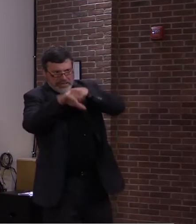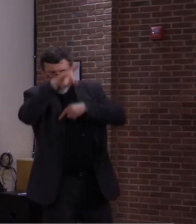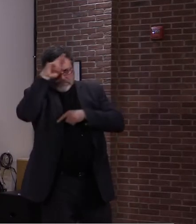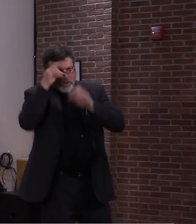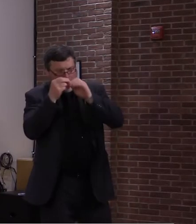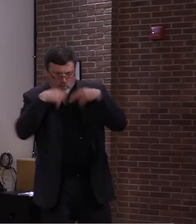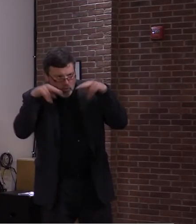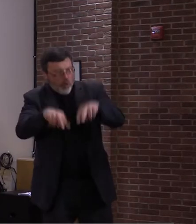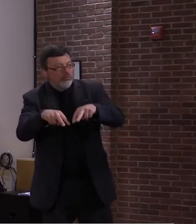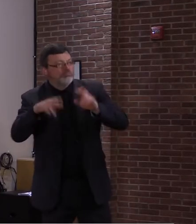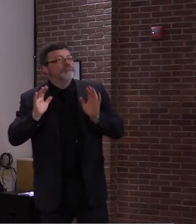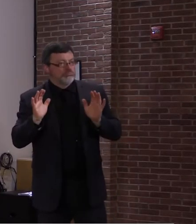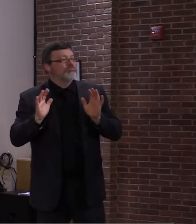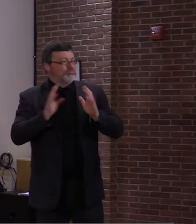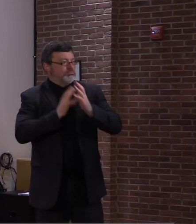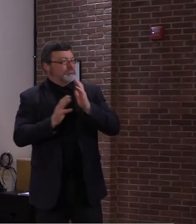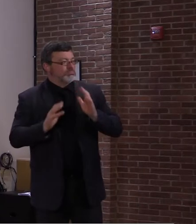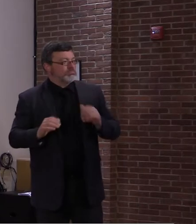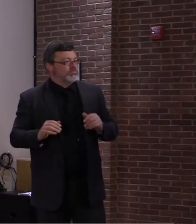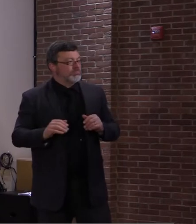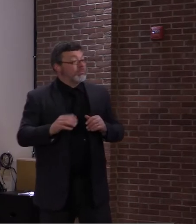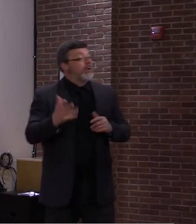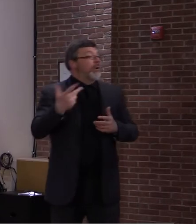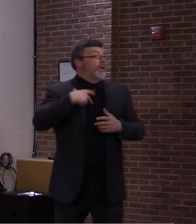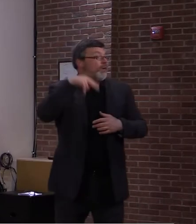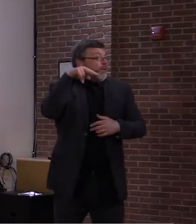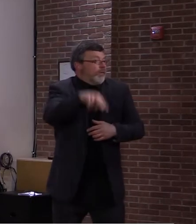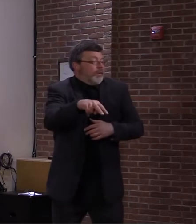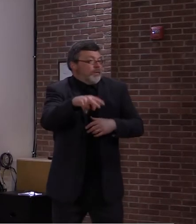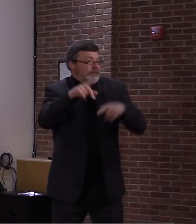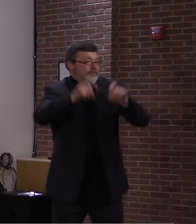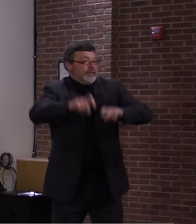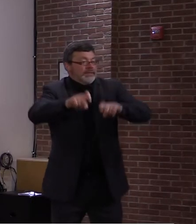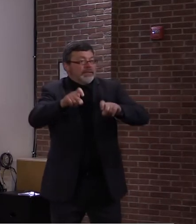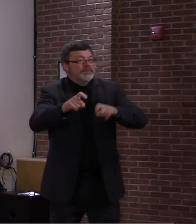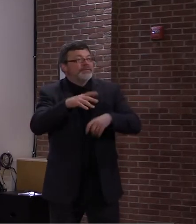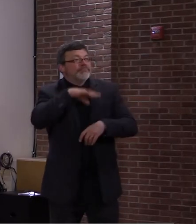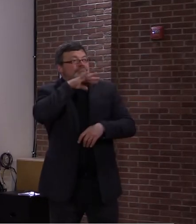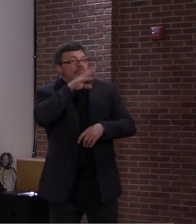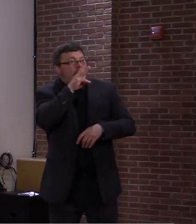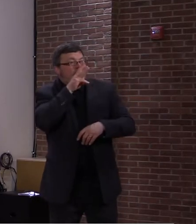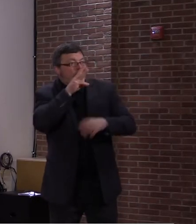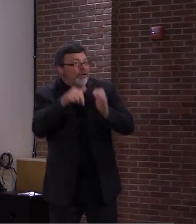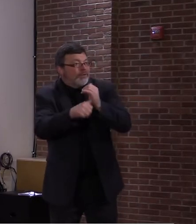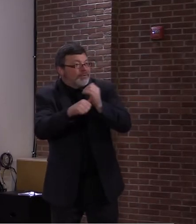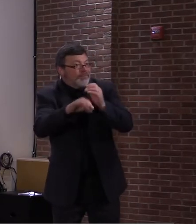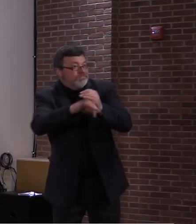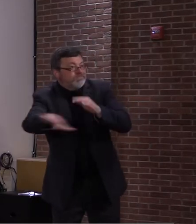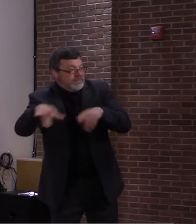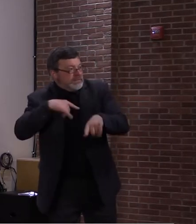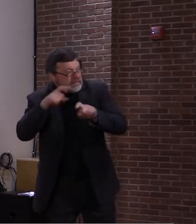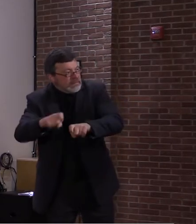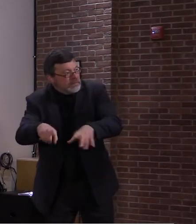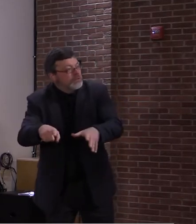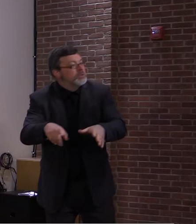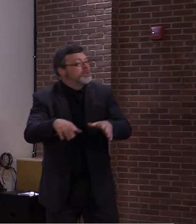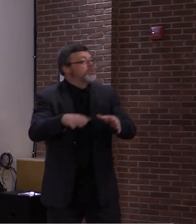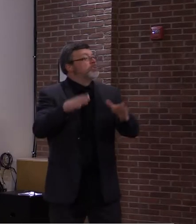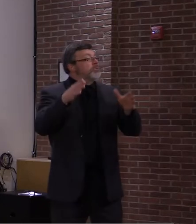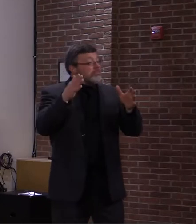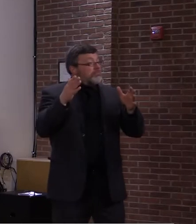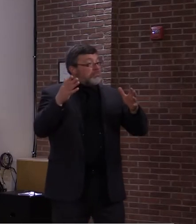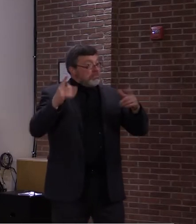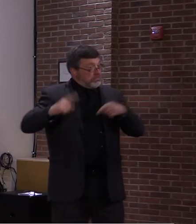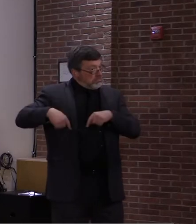the wastewater data and everything else, perhaps we've kind of leveled off and maybe begin to go on a